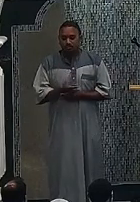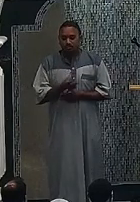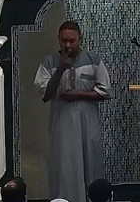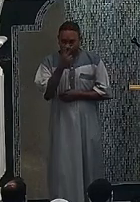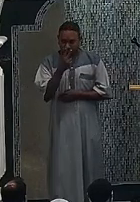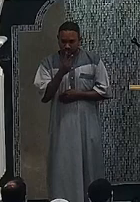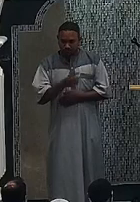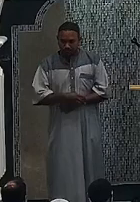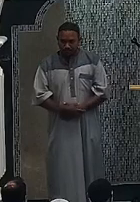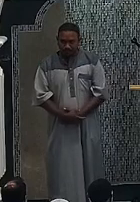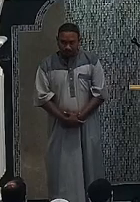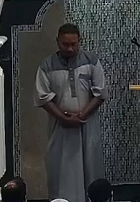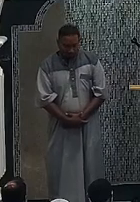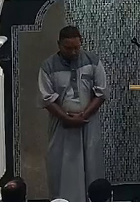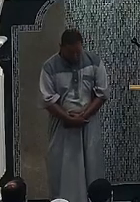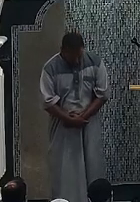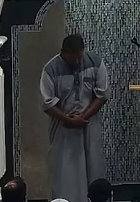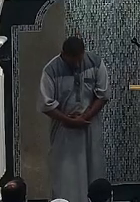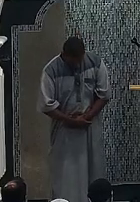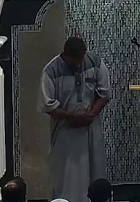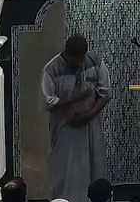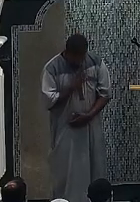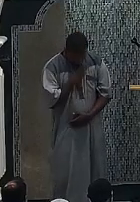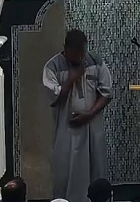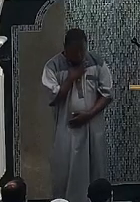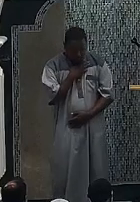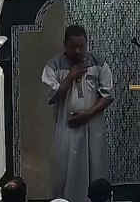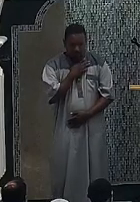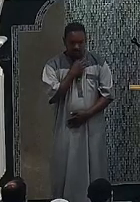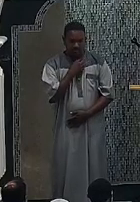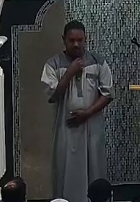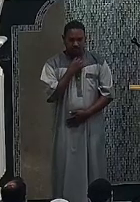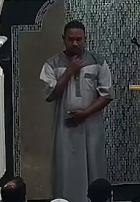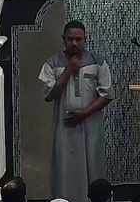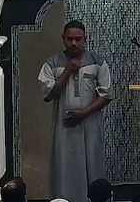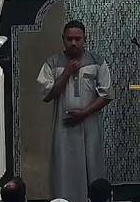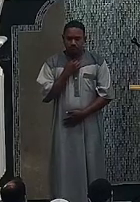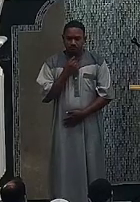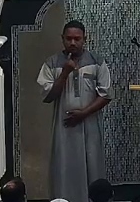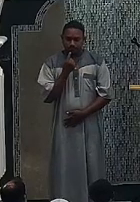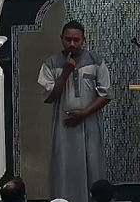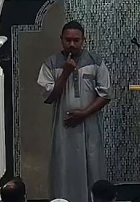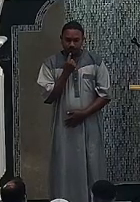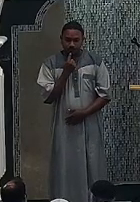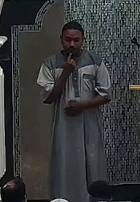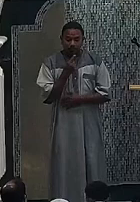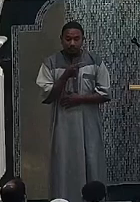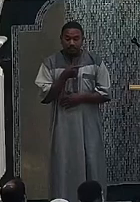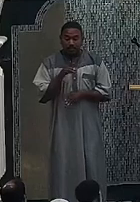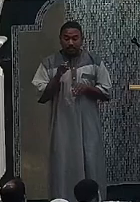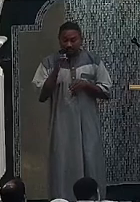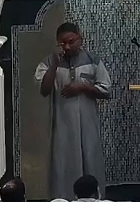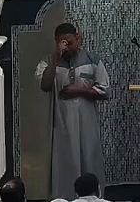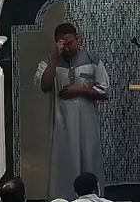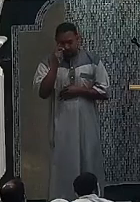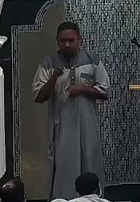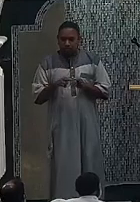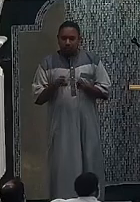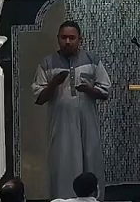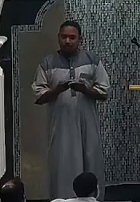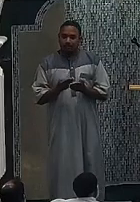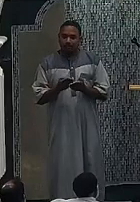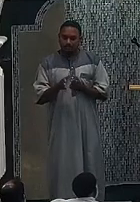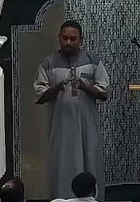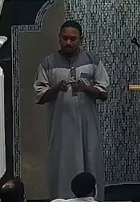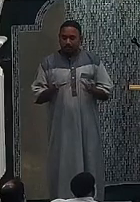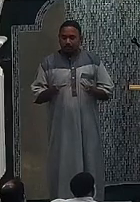this is that teachers are not able to sign. They're not being taught to sign. So they can use sign language